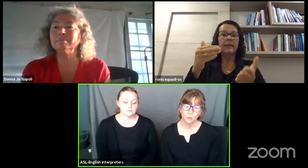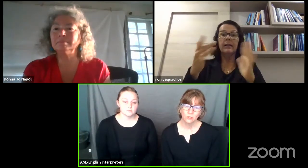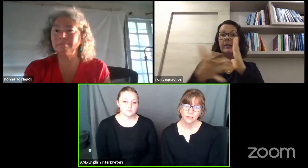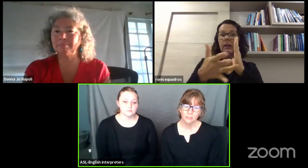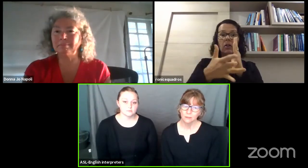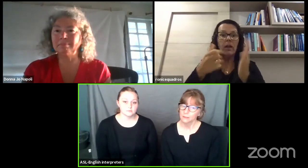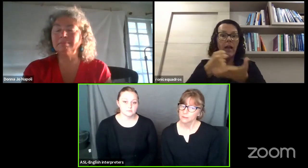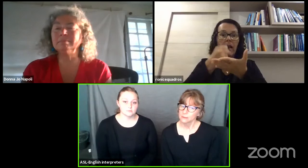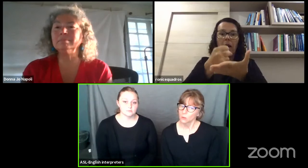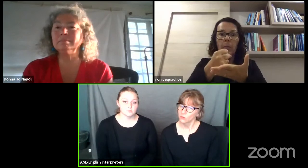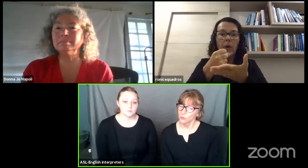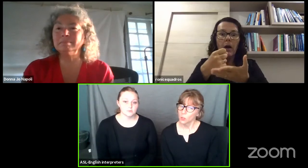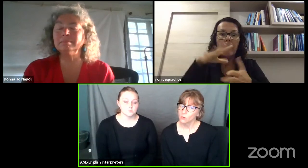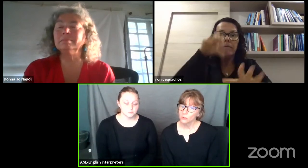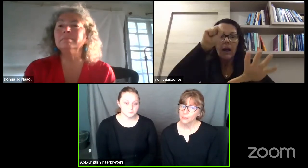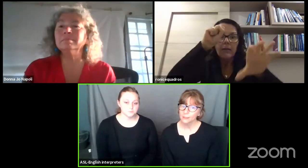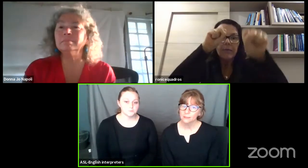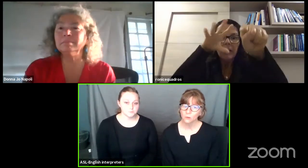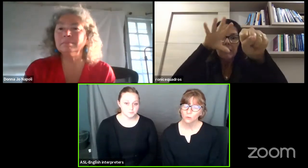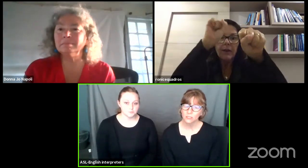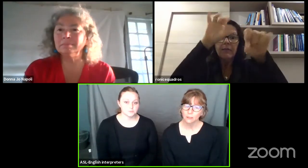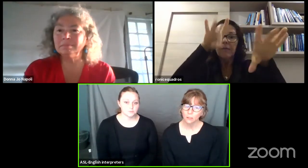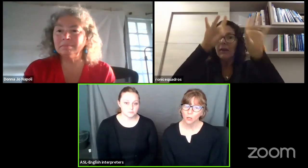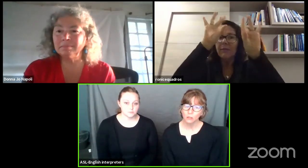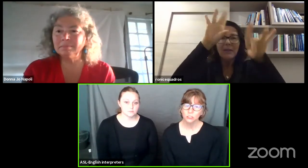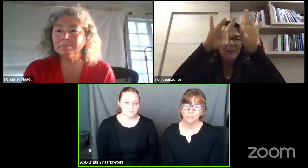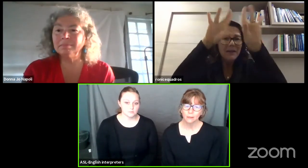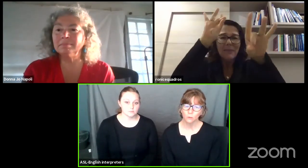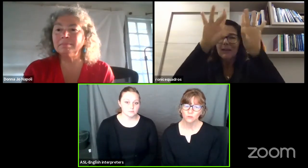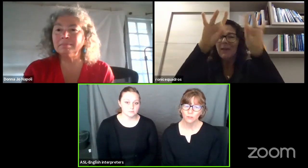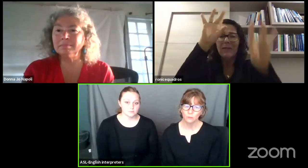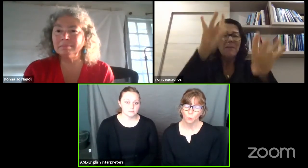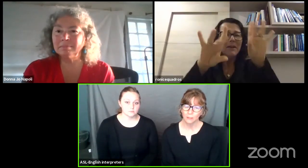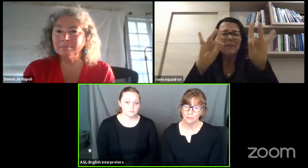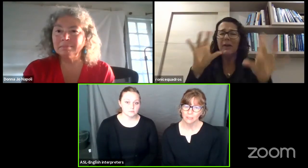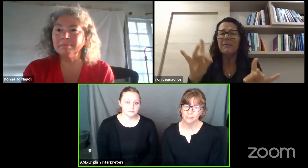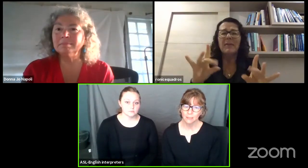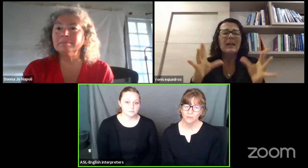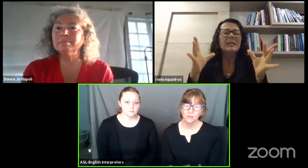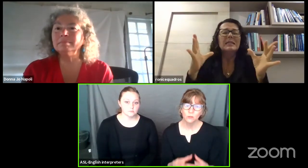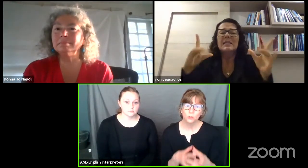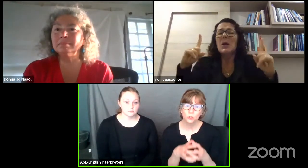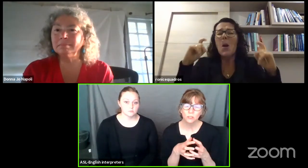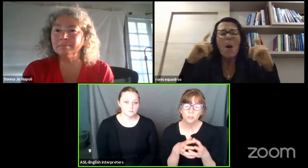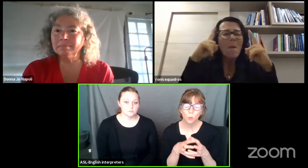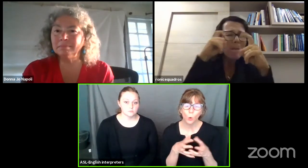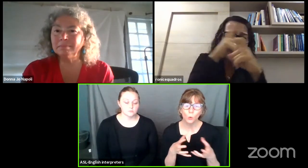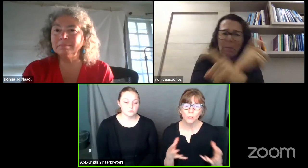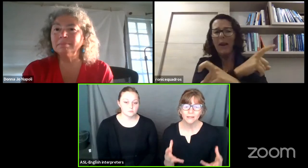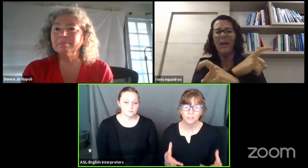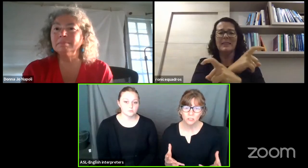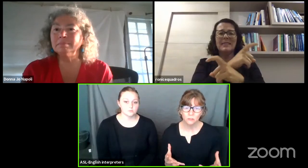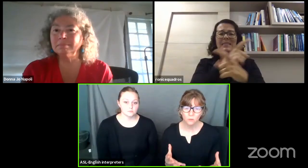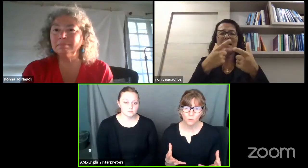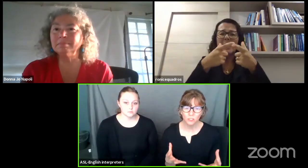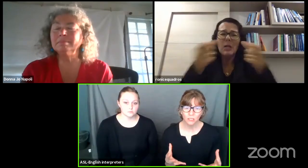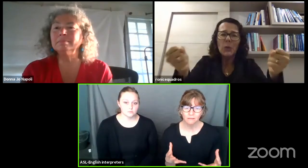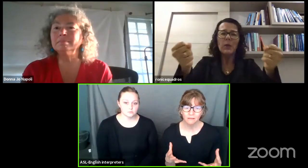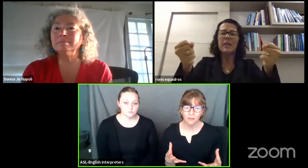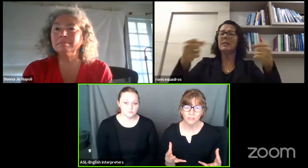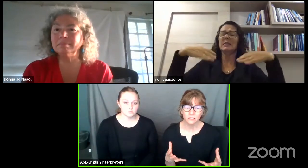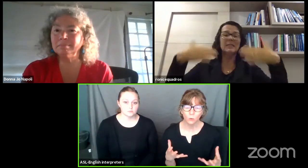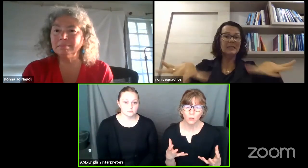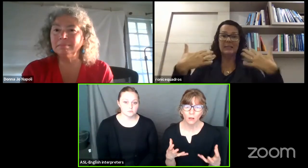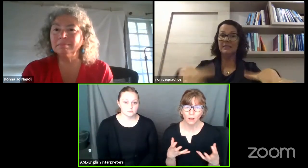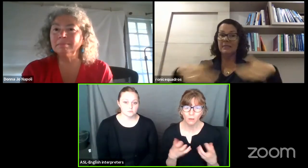You can look at things over and over again. So technology helps people realize that it's so rich. There's so much